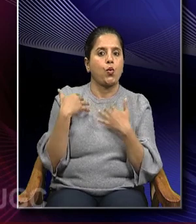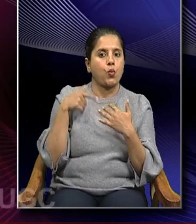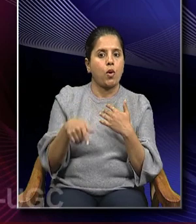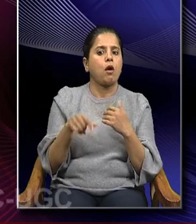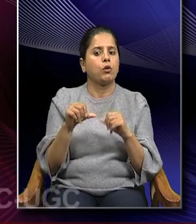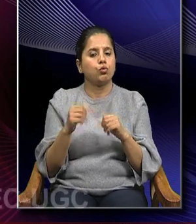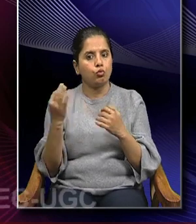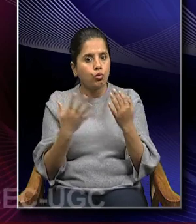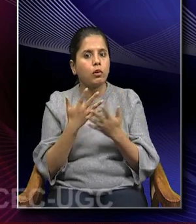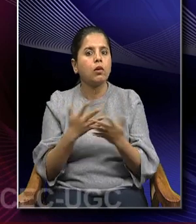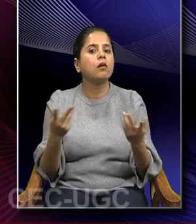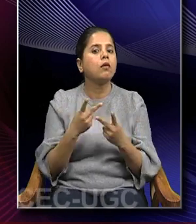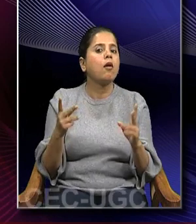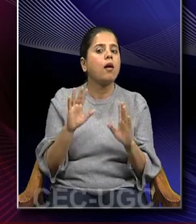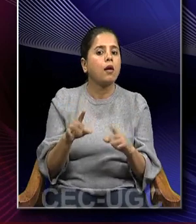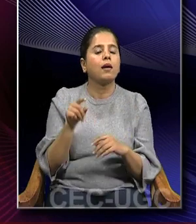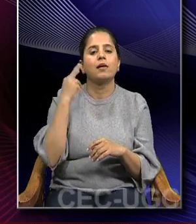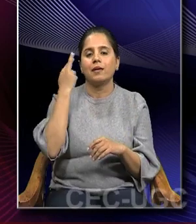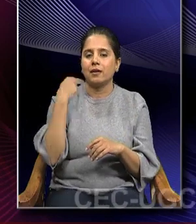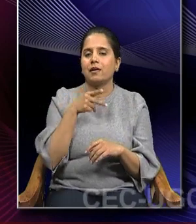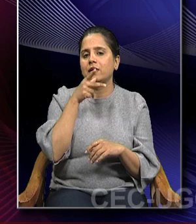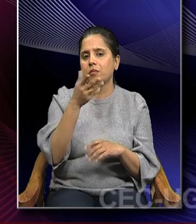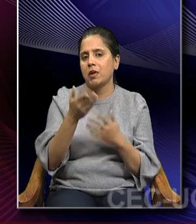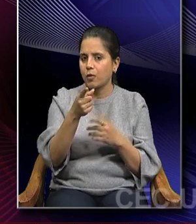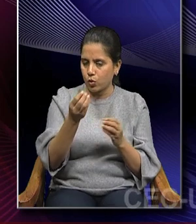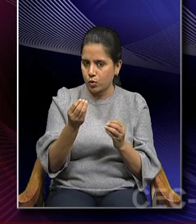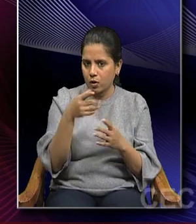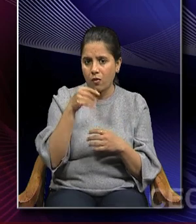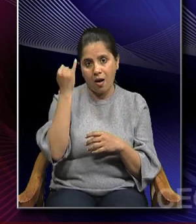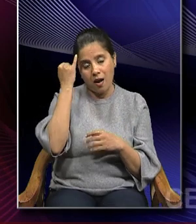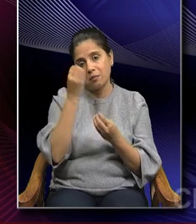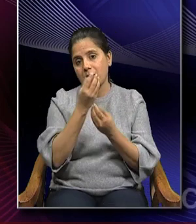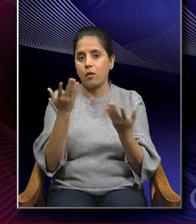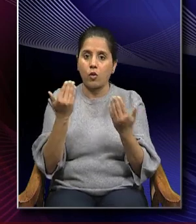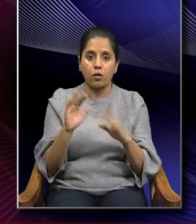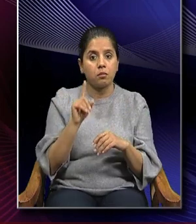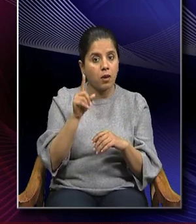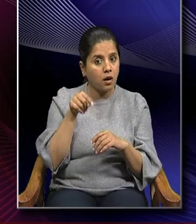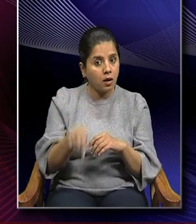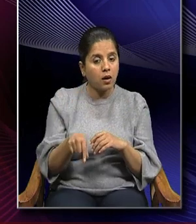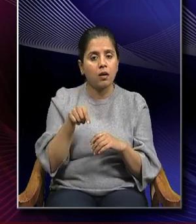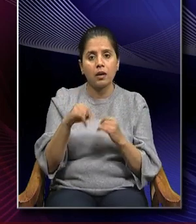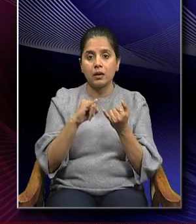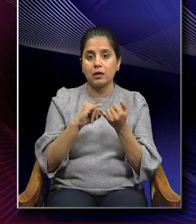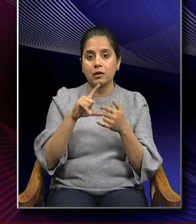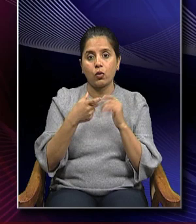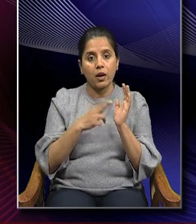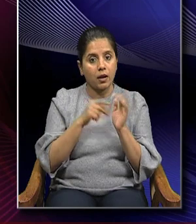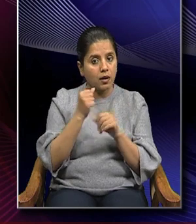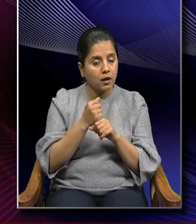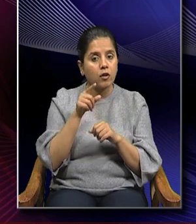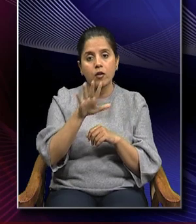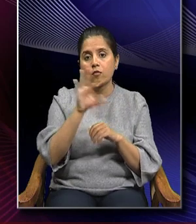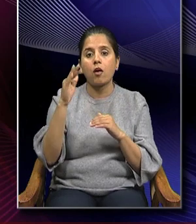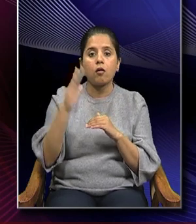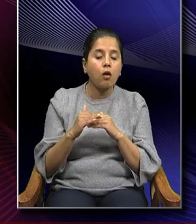new products. So, that is why I said you may start with thousands of ideas, but even at the screening stage they may be reduced to 500